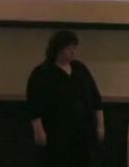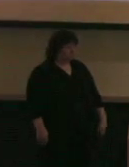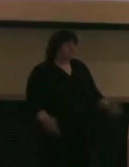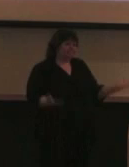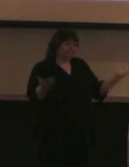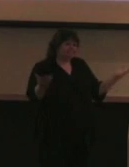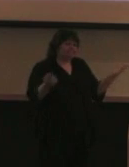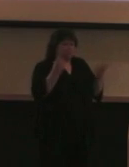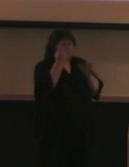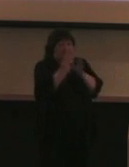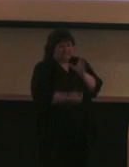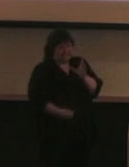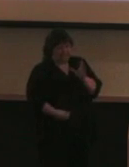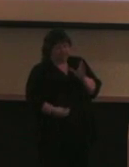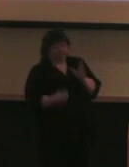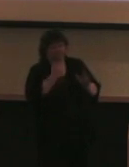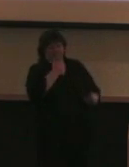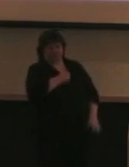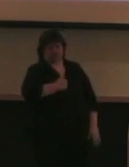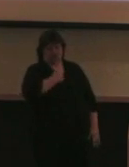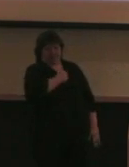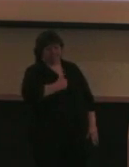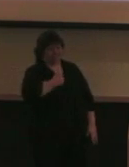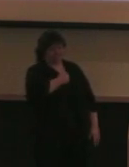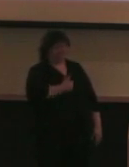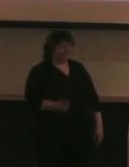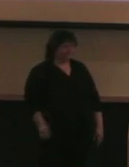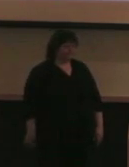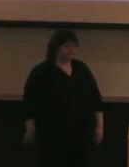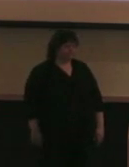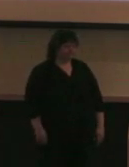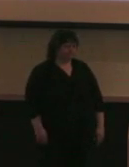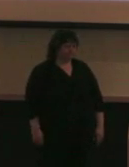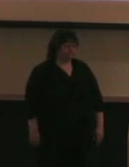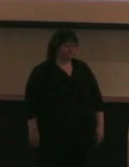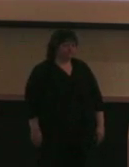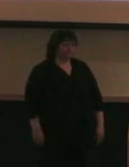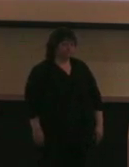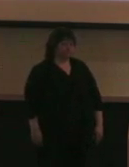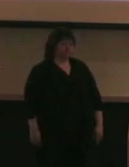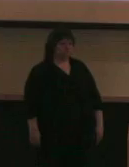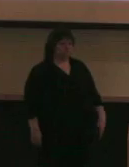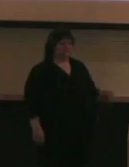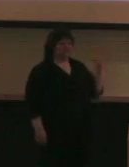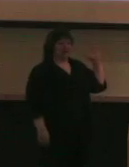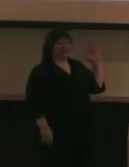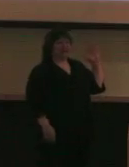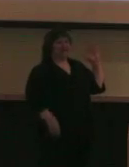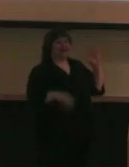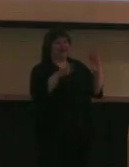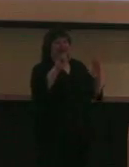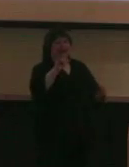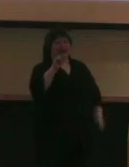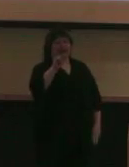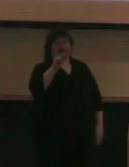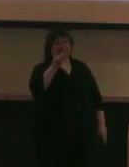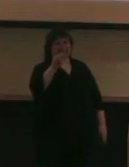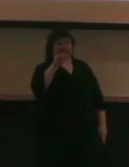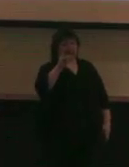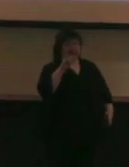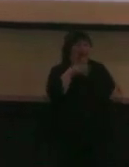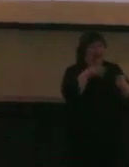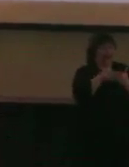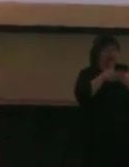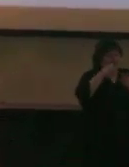Anyways, there's one picture missing from here, but that's okay. Anyways, this is antisocial personality disorder.